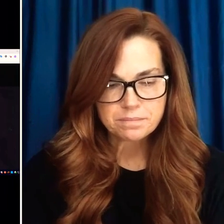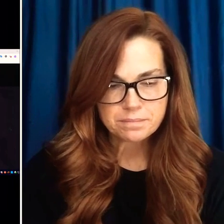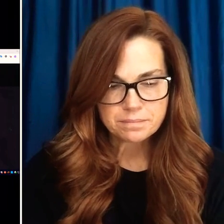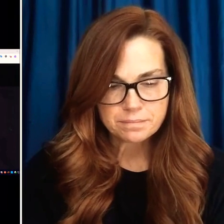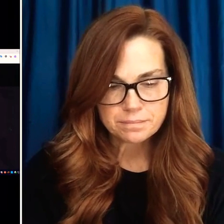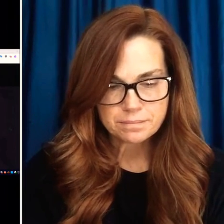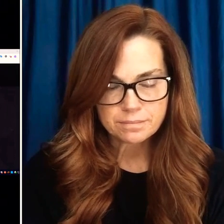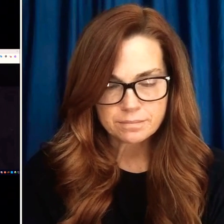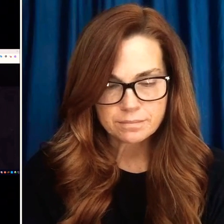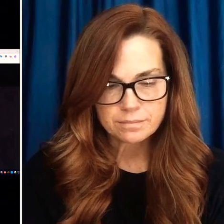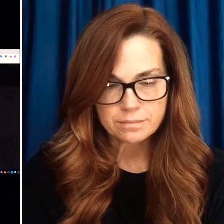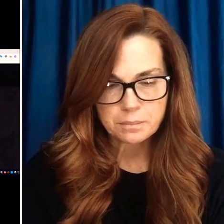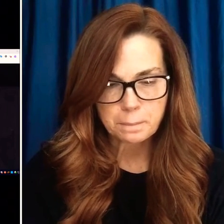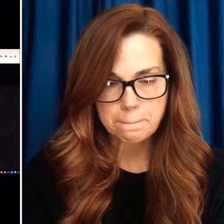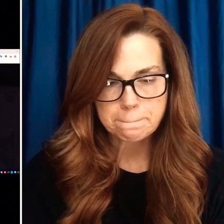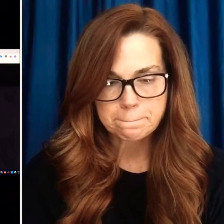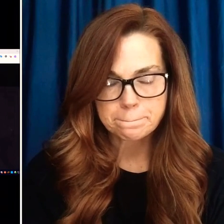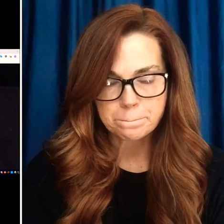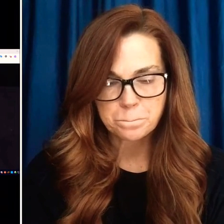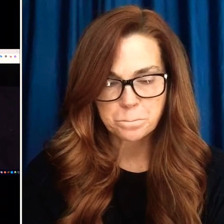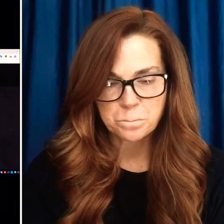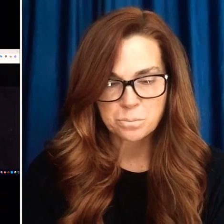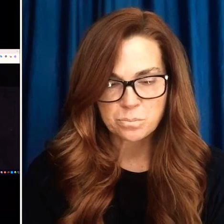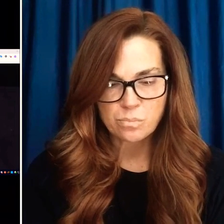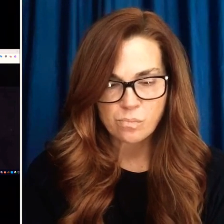on our next element tile.